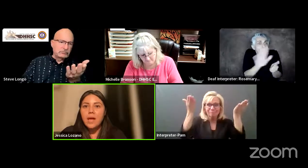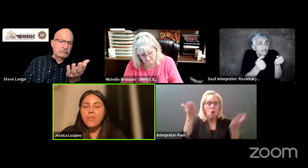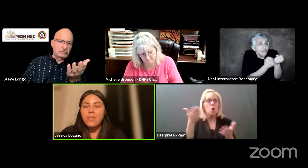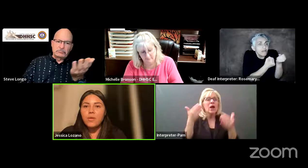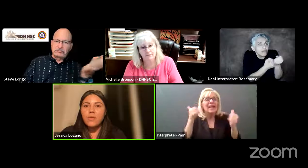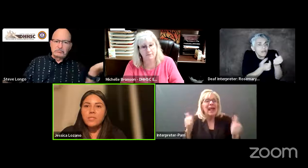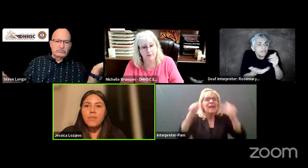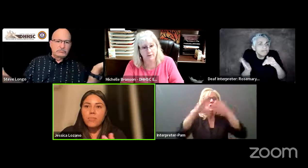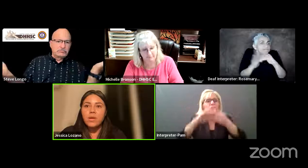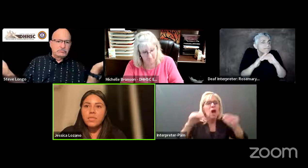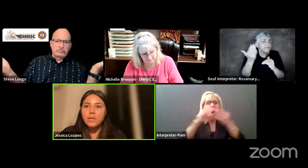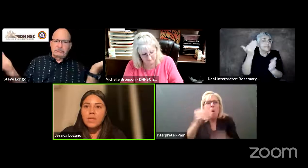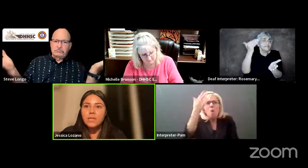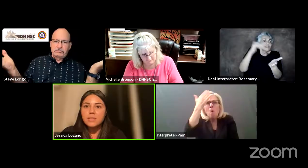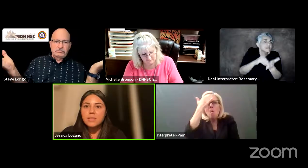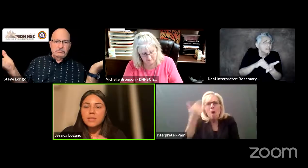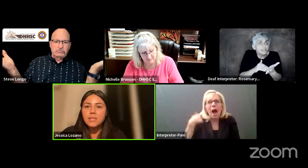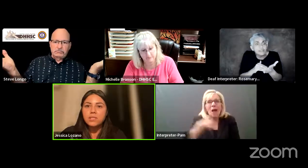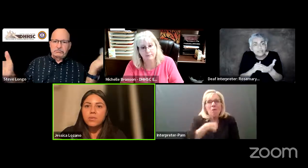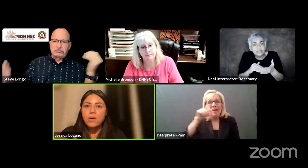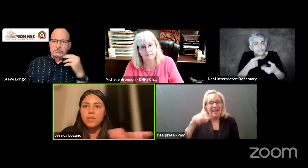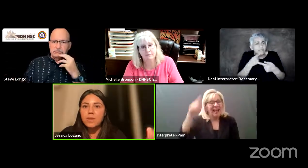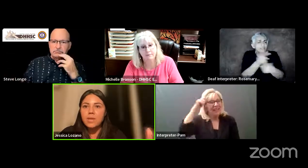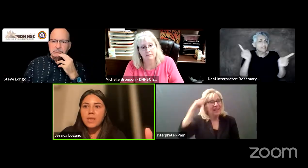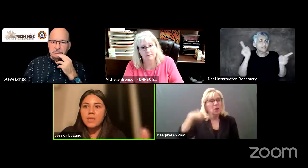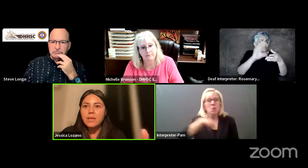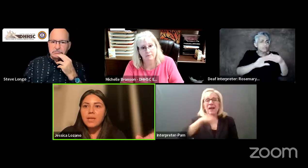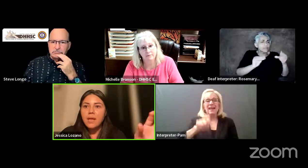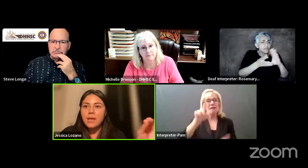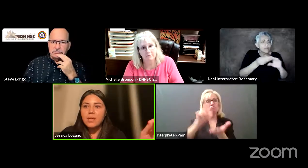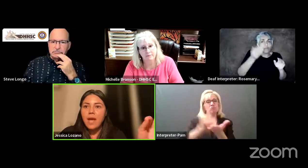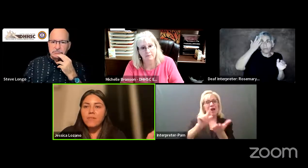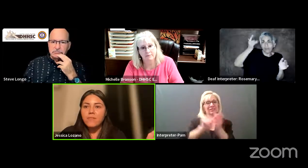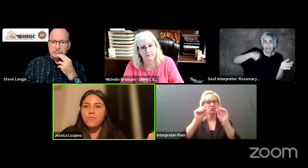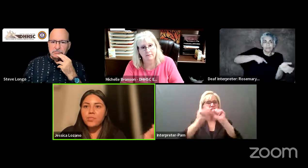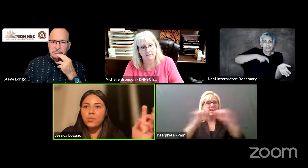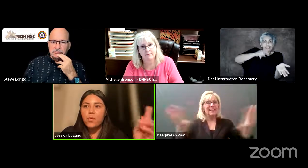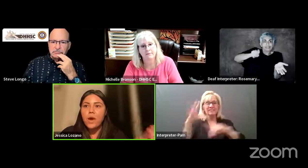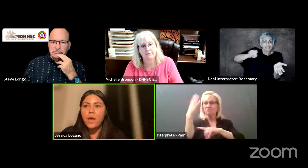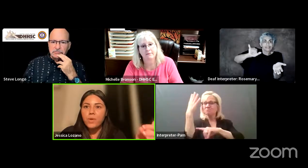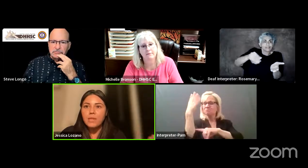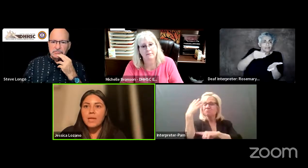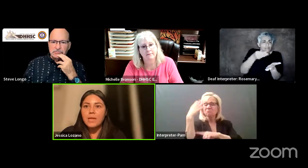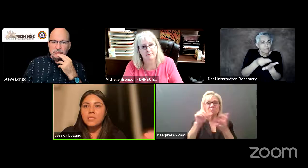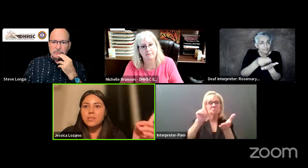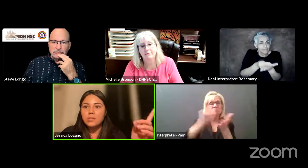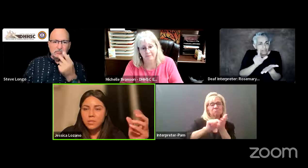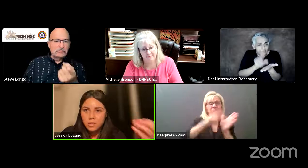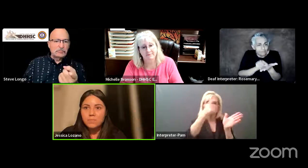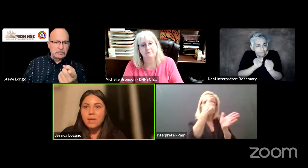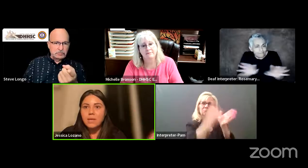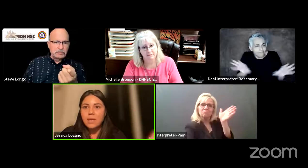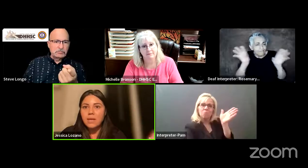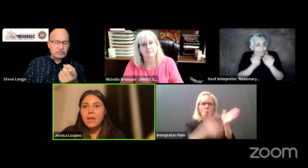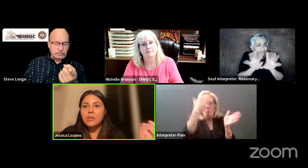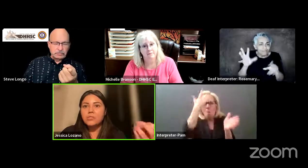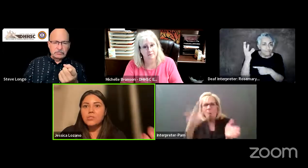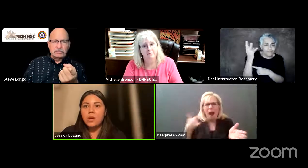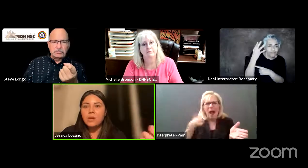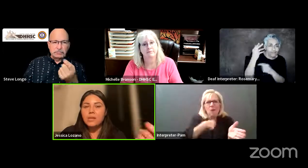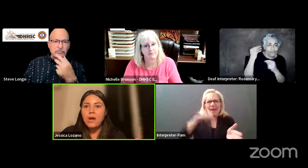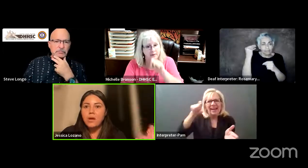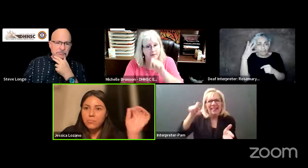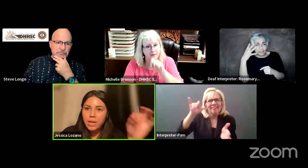it. I think we need to have a press release and send it to all the media and have it featured why we need this money,